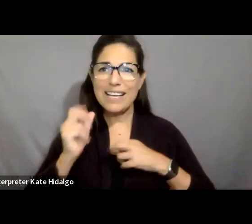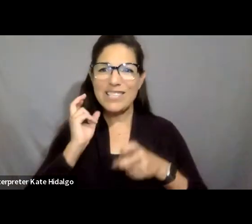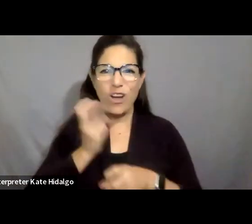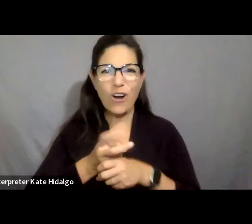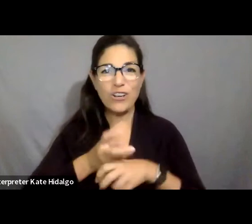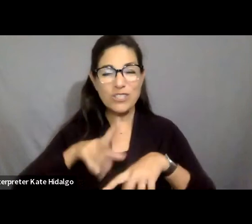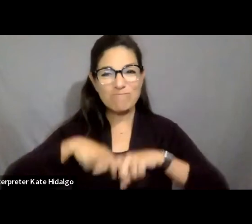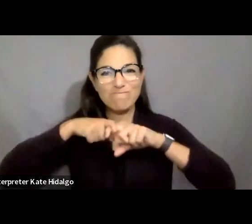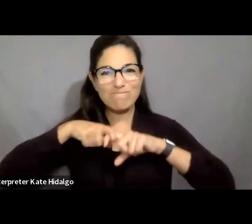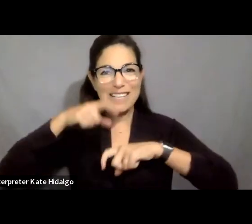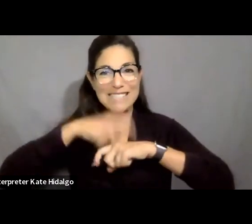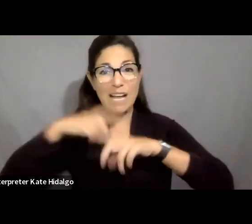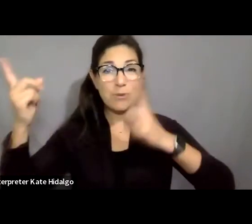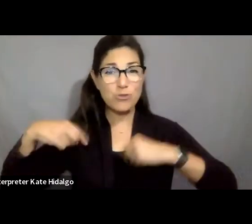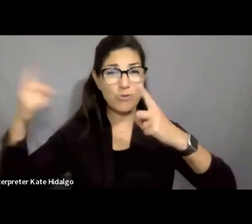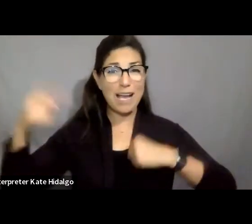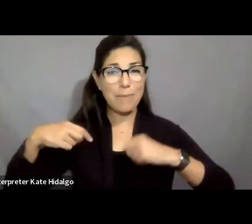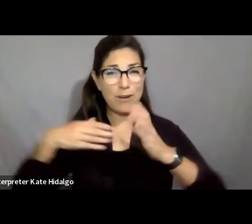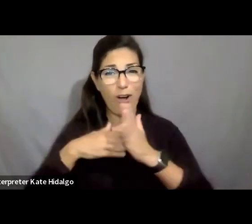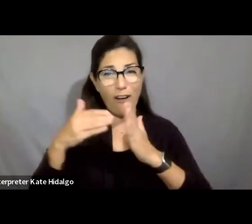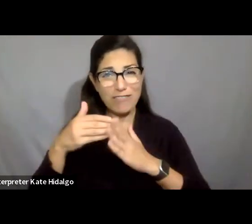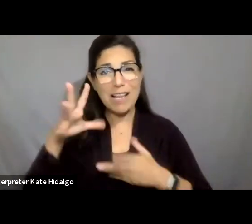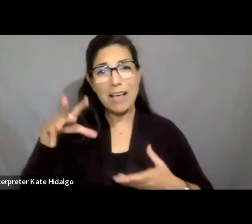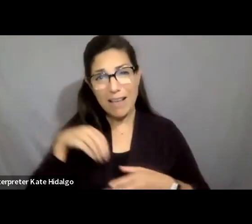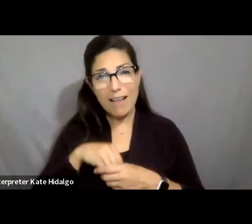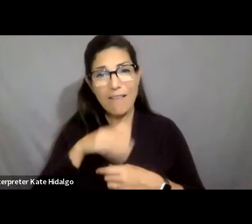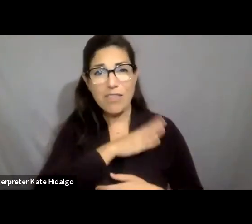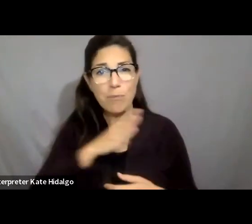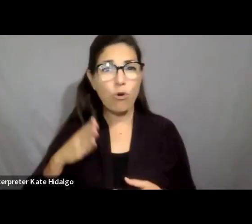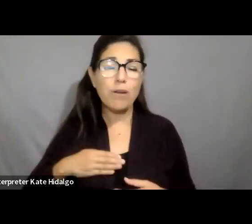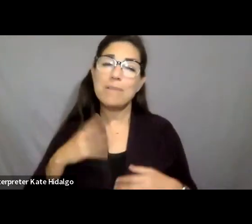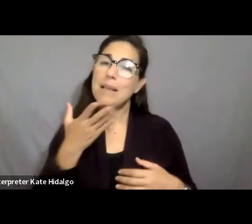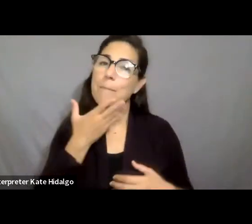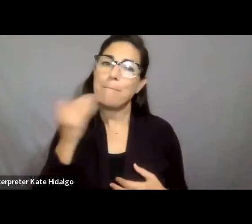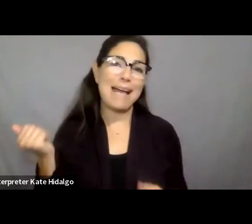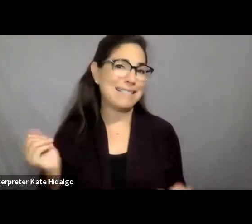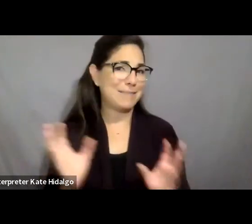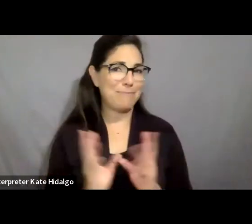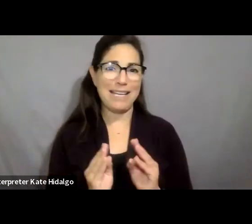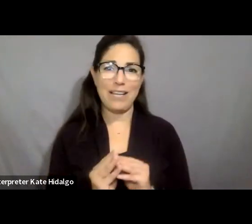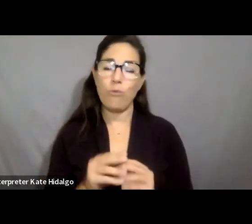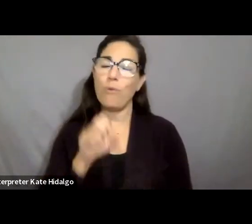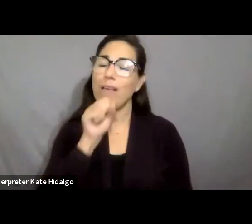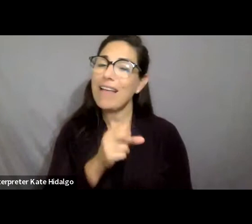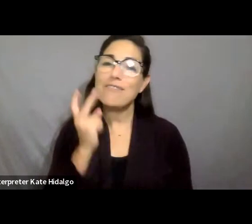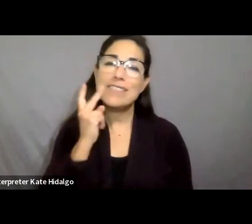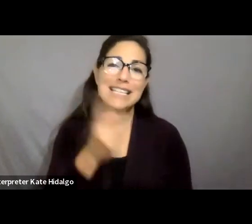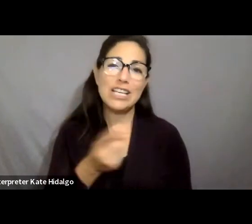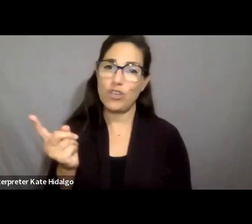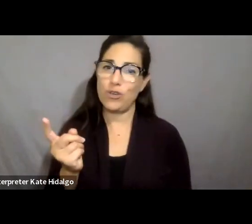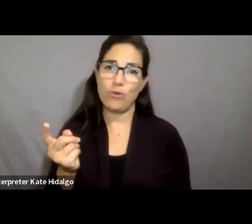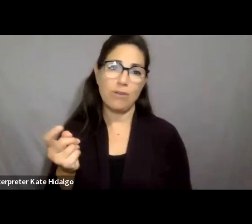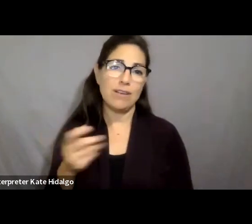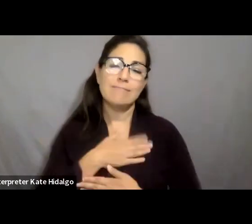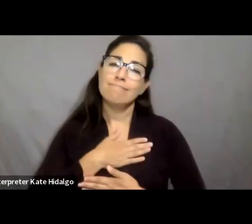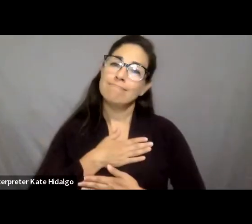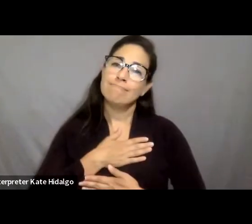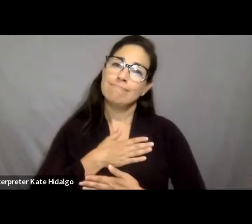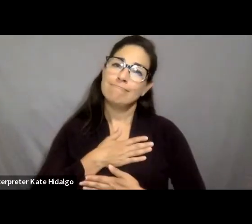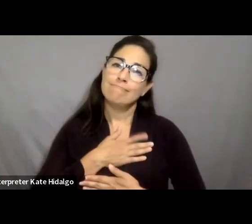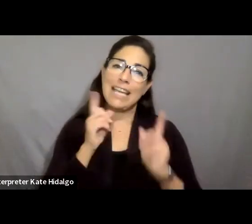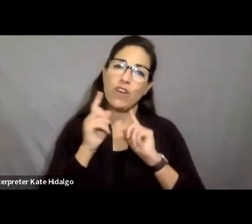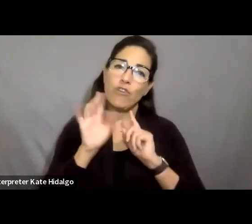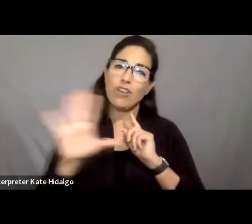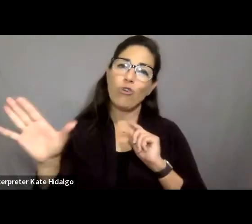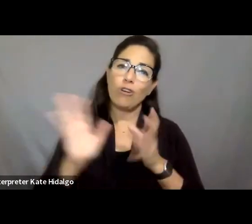take the time out to come here all the time and be part of this, but this is the best meeting because we love seeing you and we love hearing about what's going on at your schools. So thank you